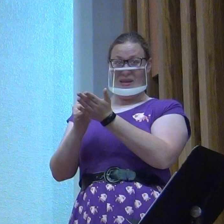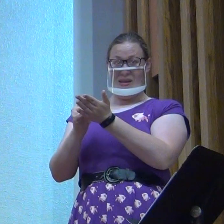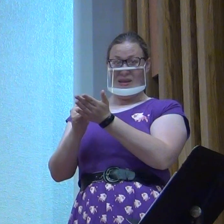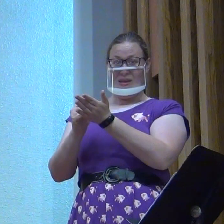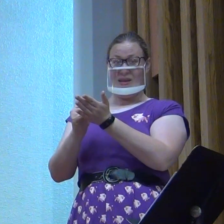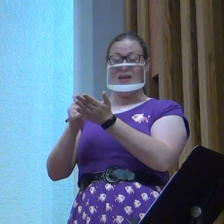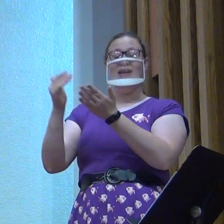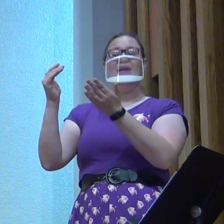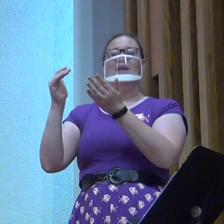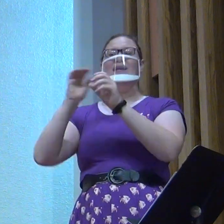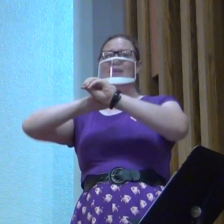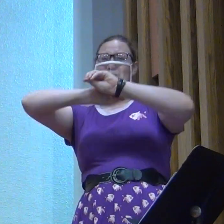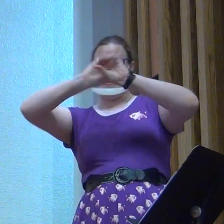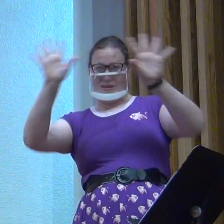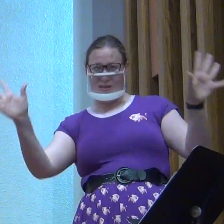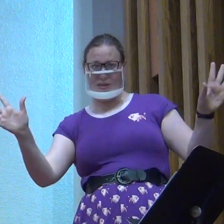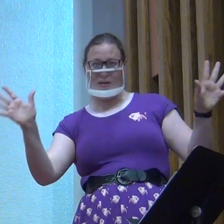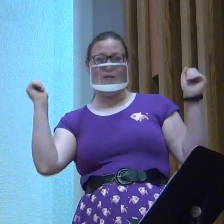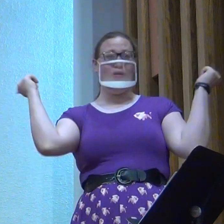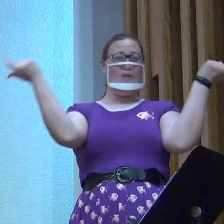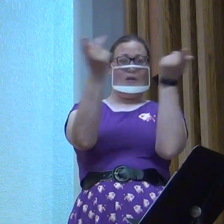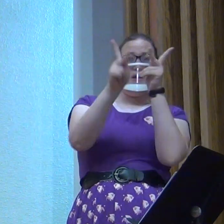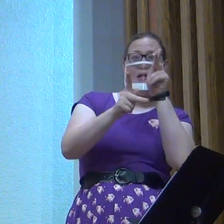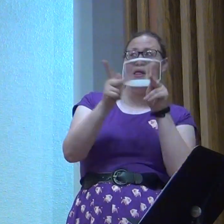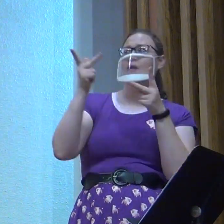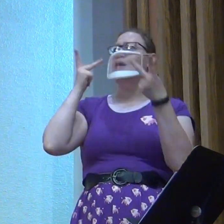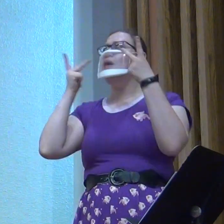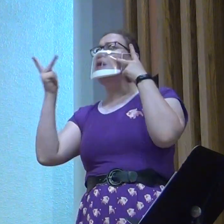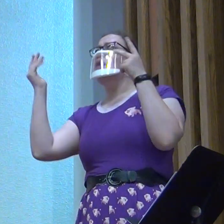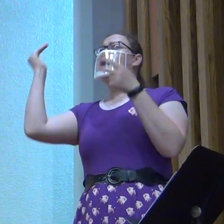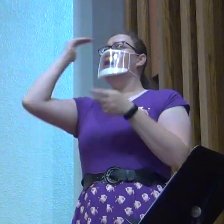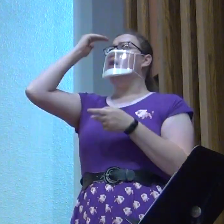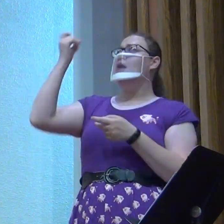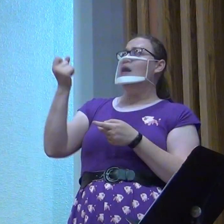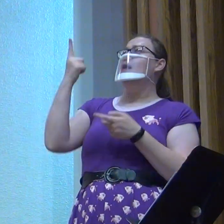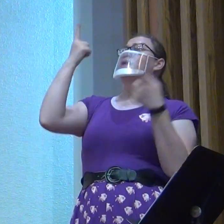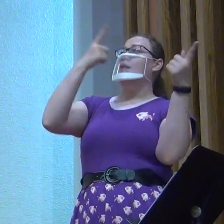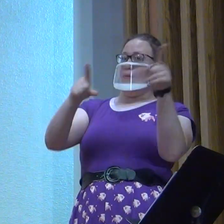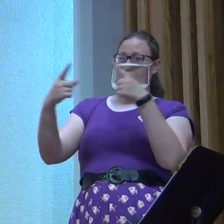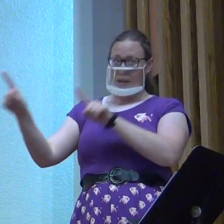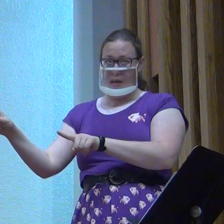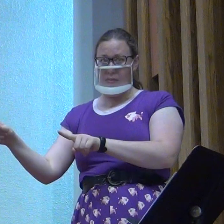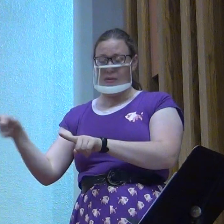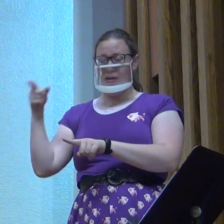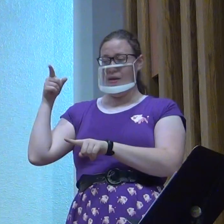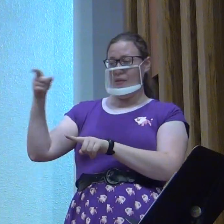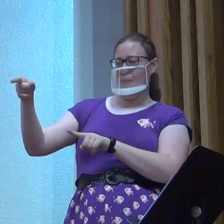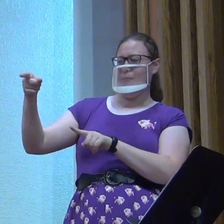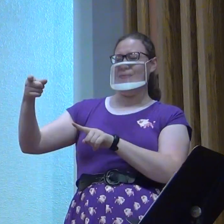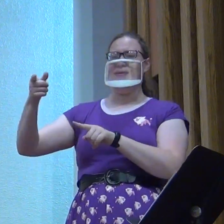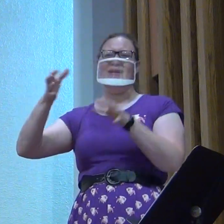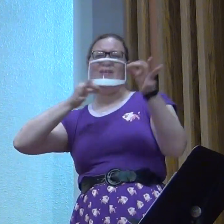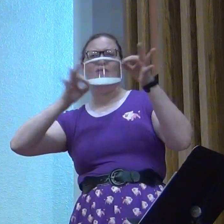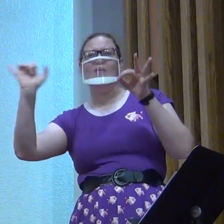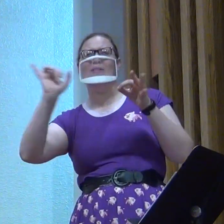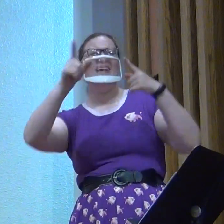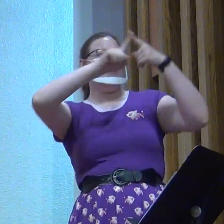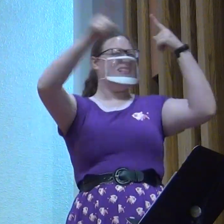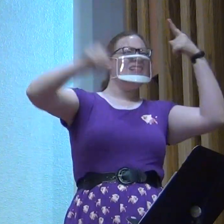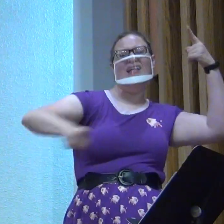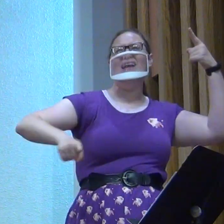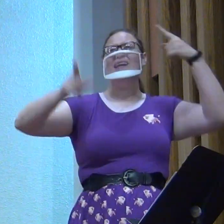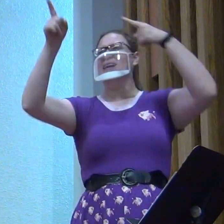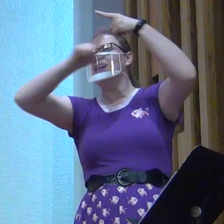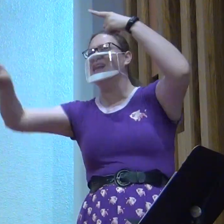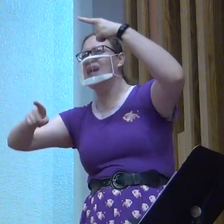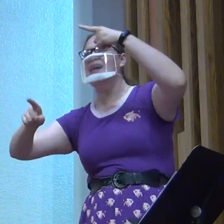unmistakable to every human being on the face of the planet. He described it like lightning